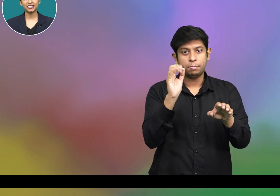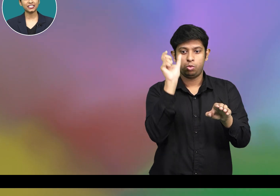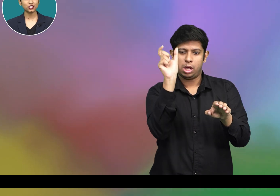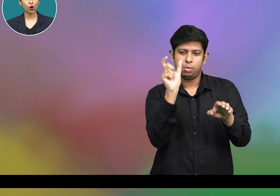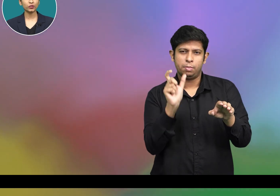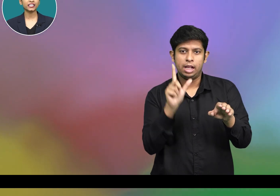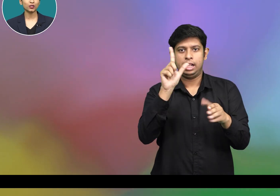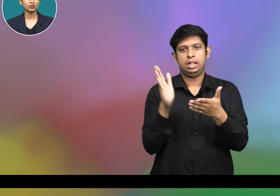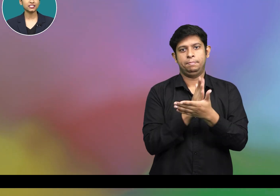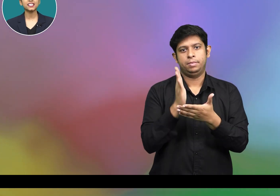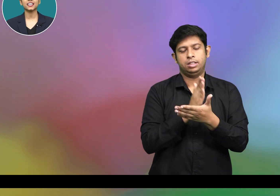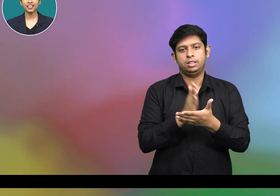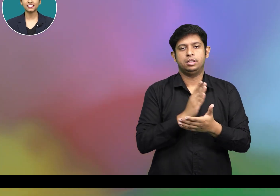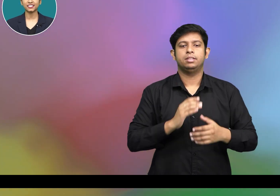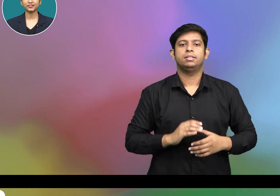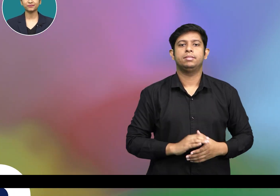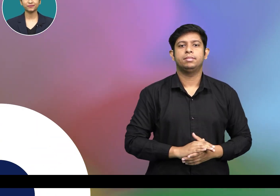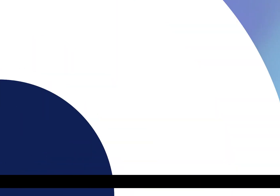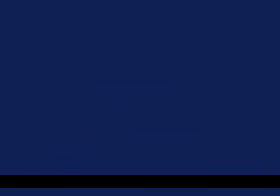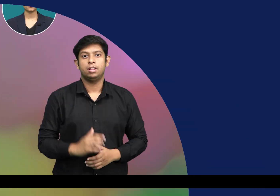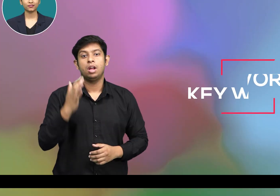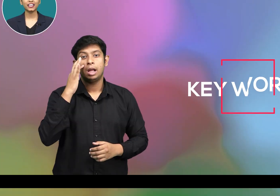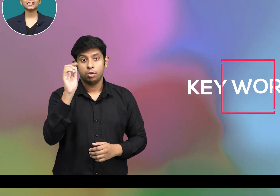first let's go with keywords in the lesson.